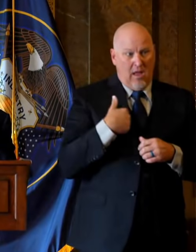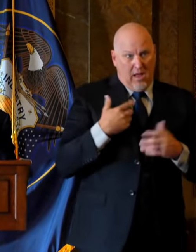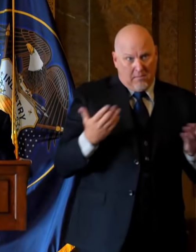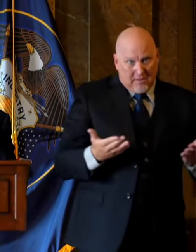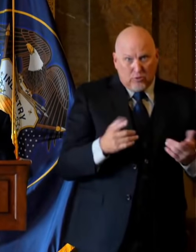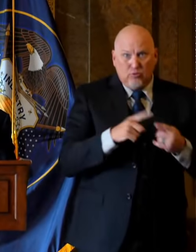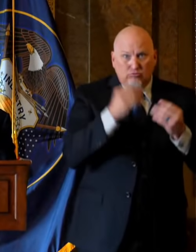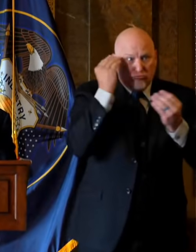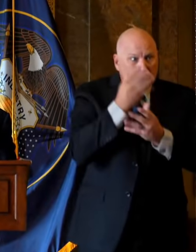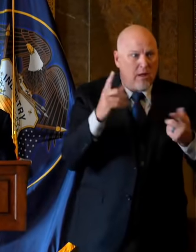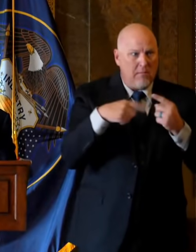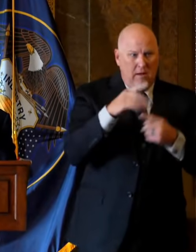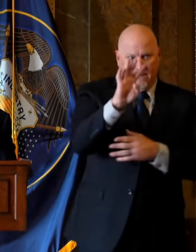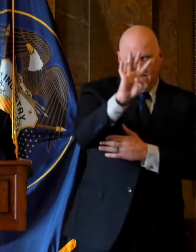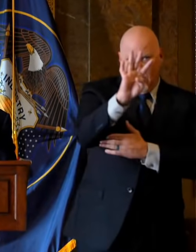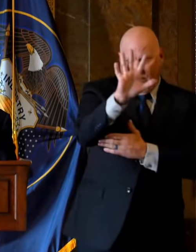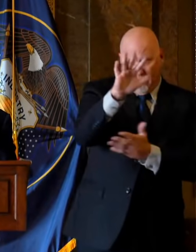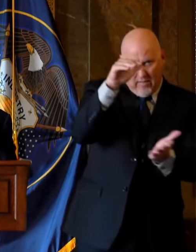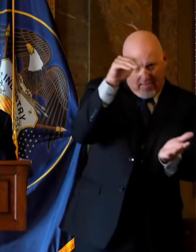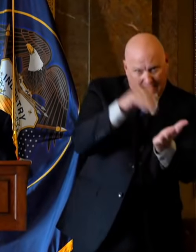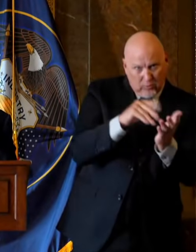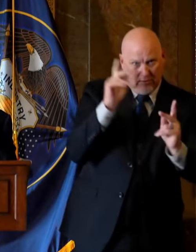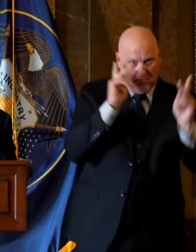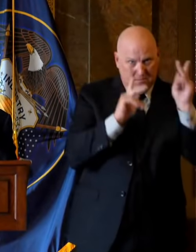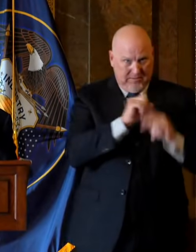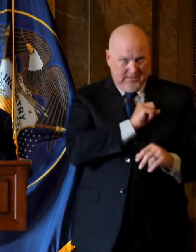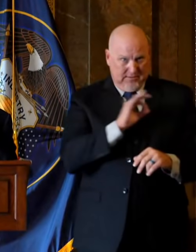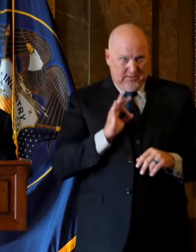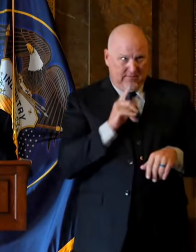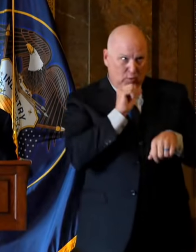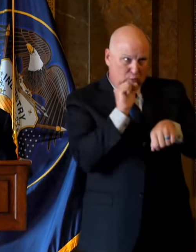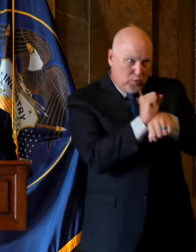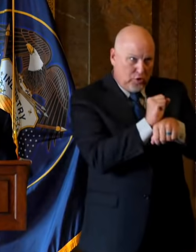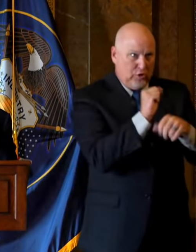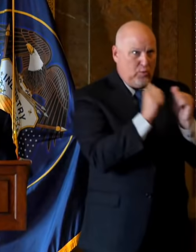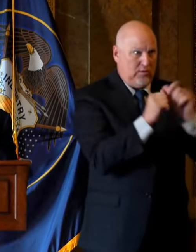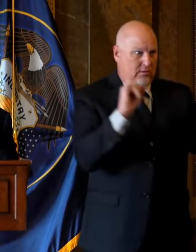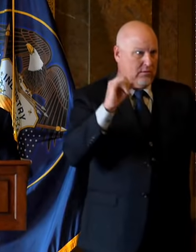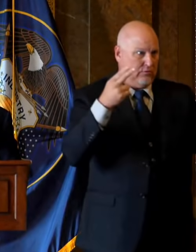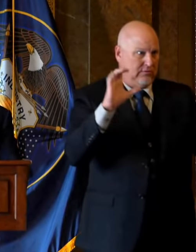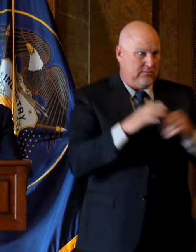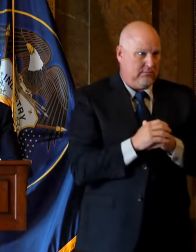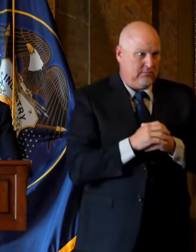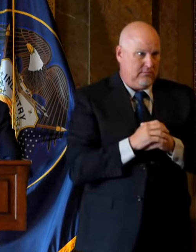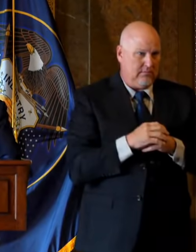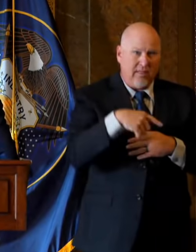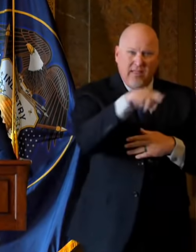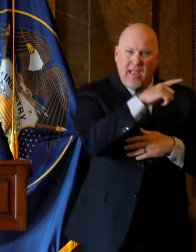our country who are fighting a valiant fight in the face of this pandemic.